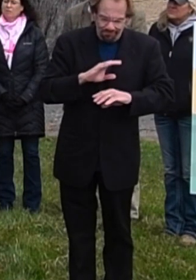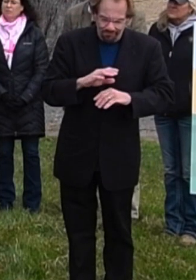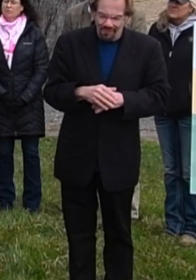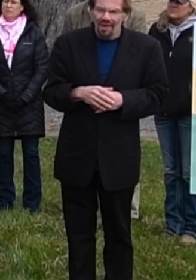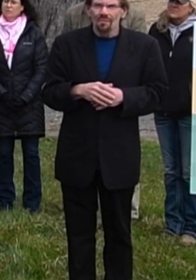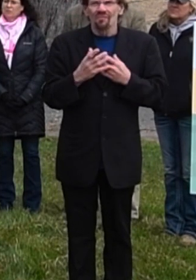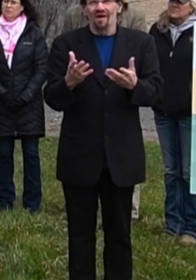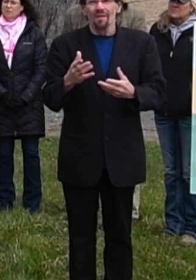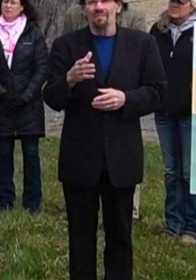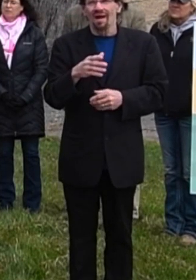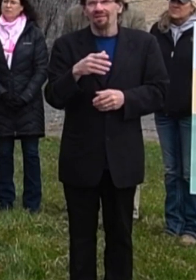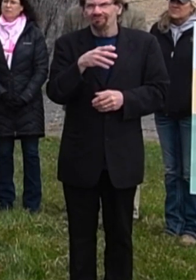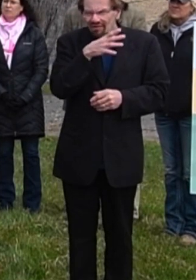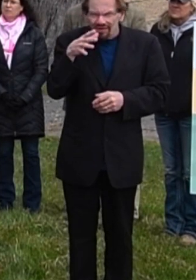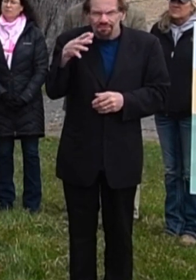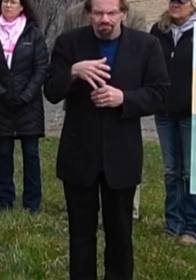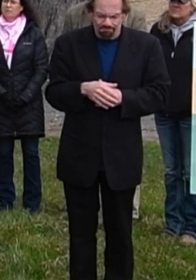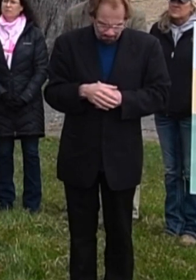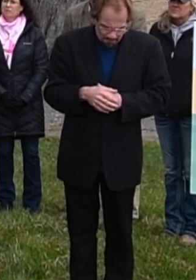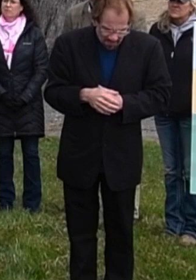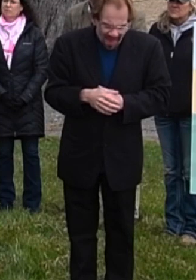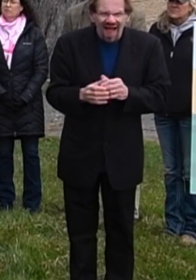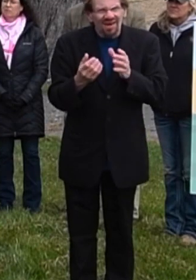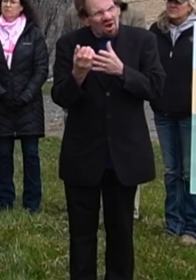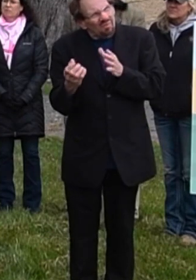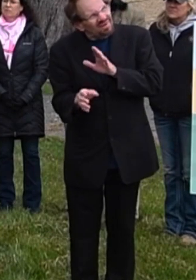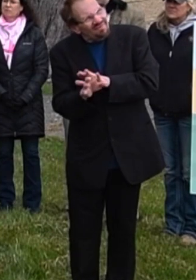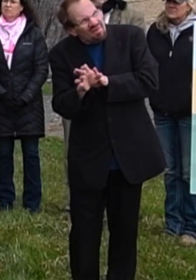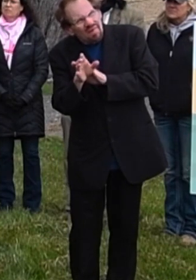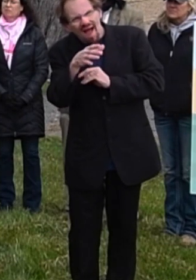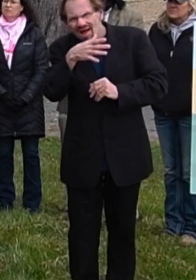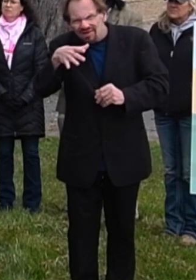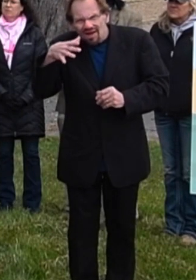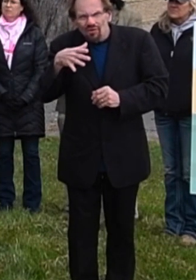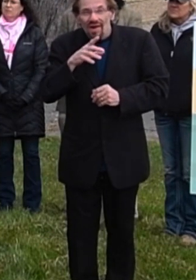Day. At Economic Development, agriculture is one of our